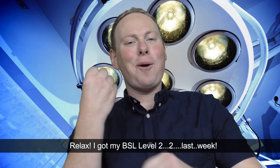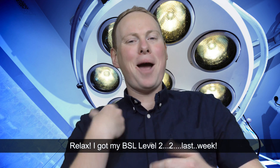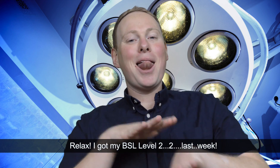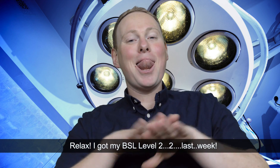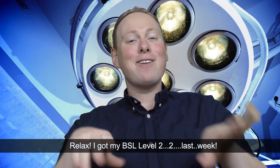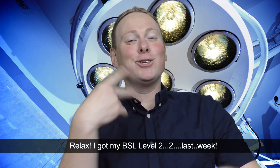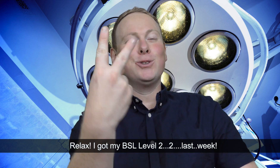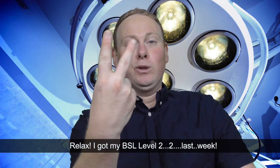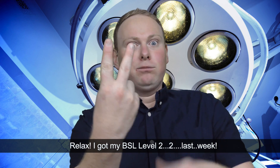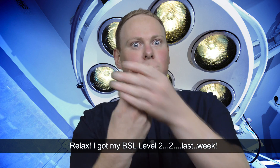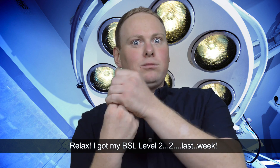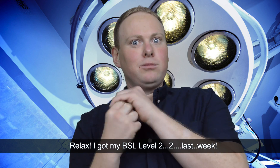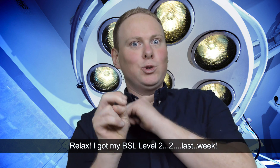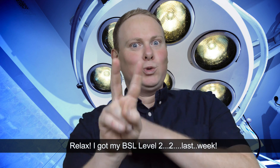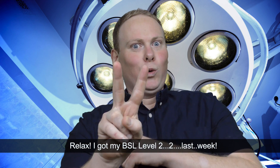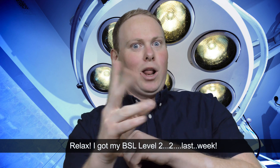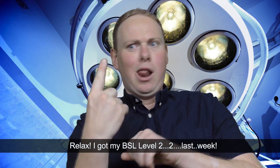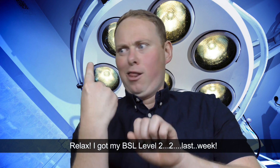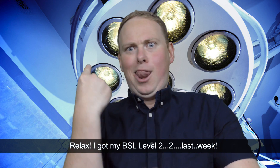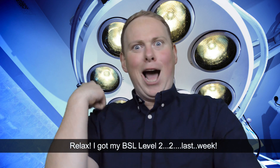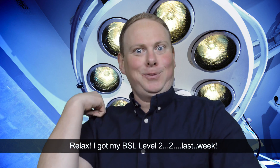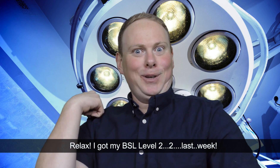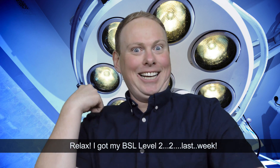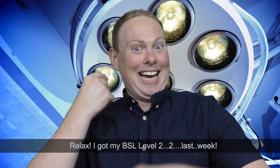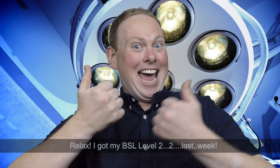Relax. I got my BSL level 2 last week.